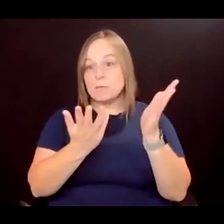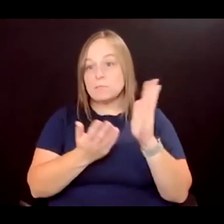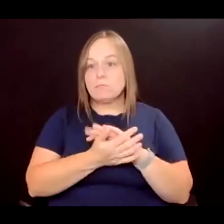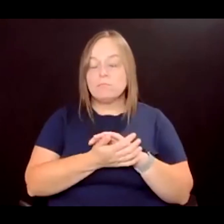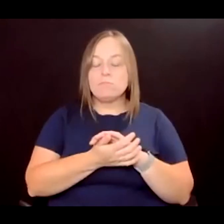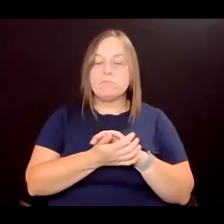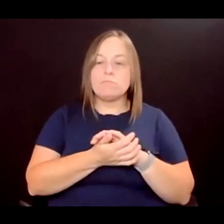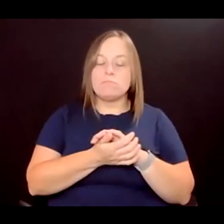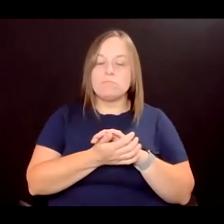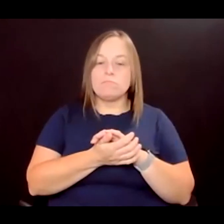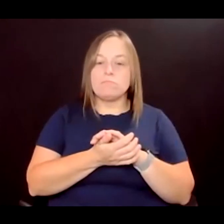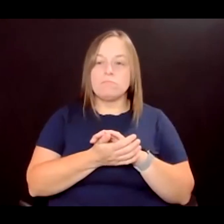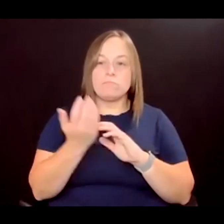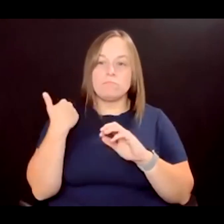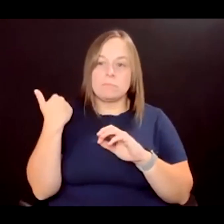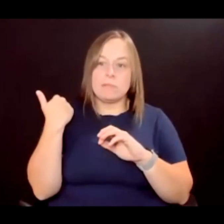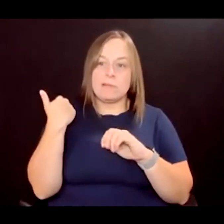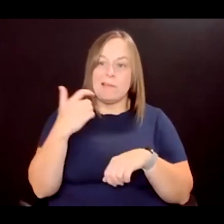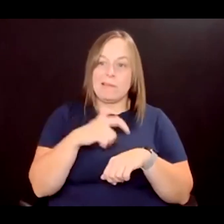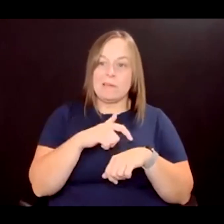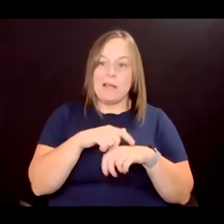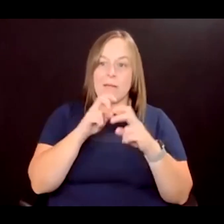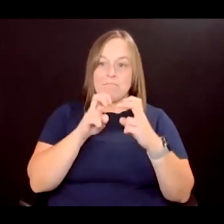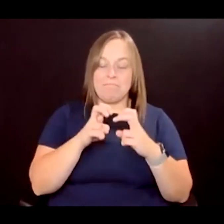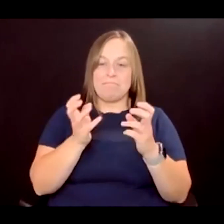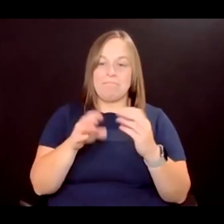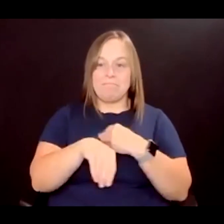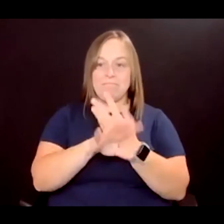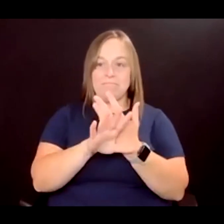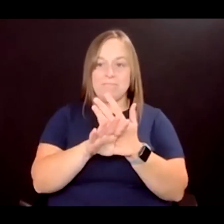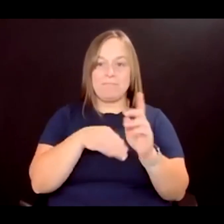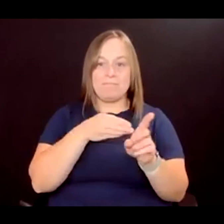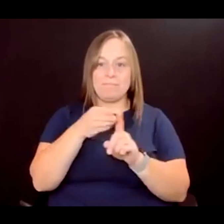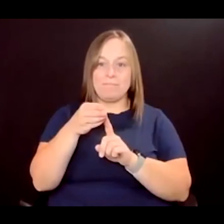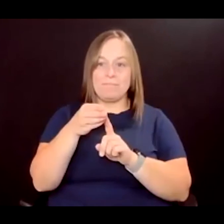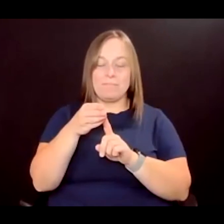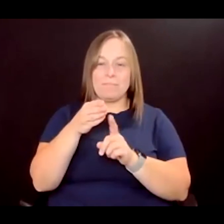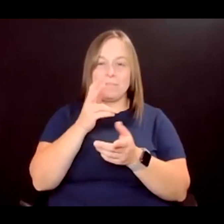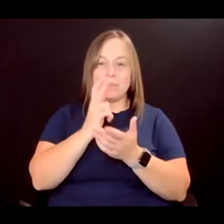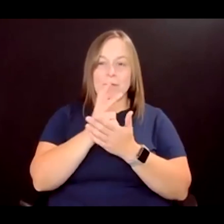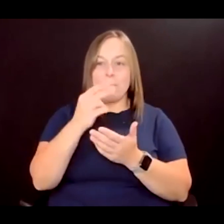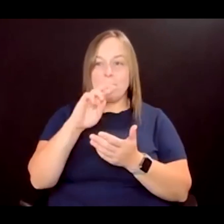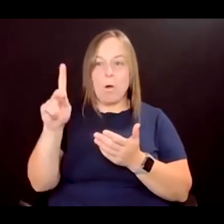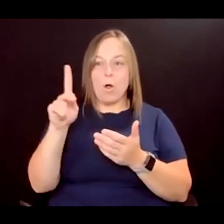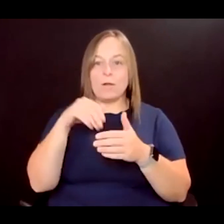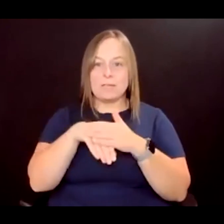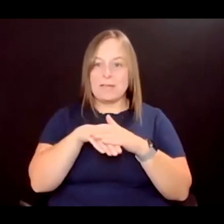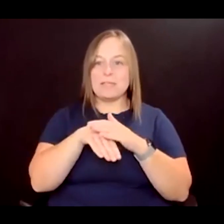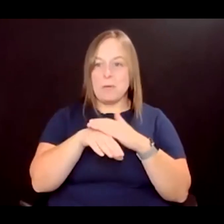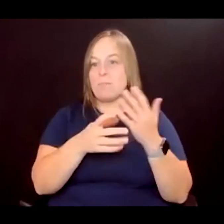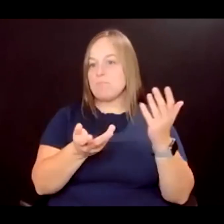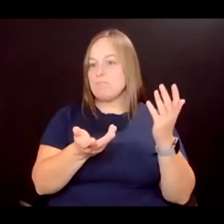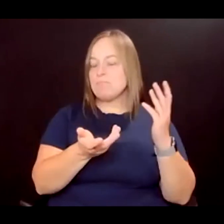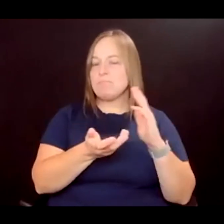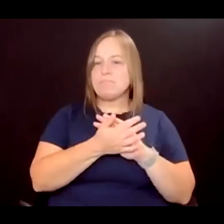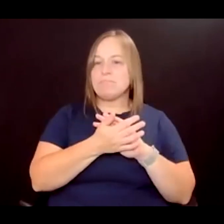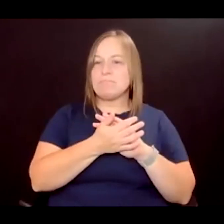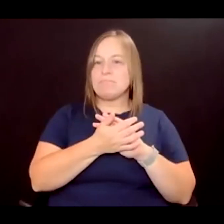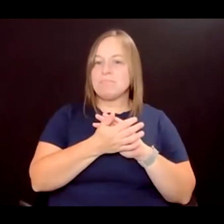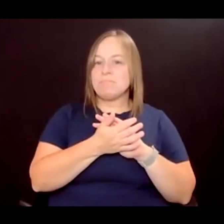keep pushing, or we're going to bring it to your attention. The money is available to do a lot more. There's an incredible amount,